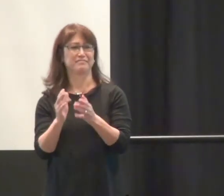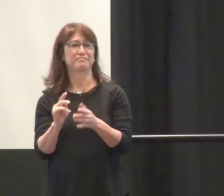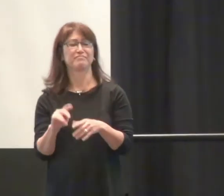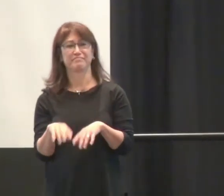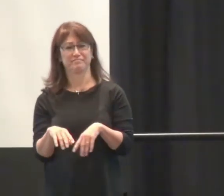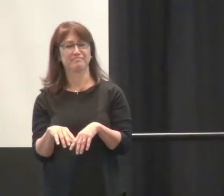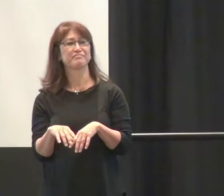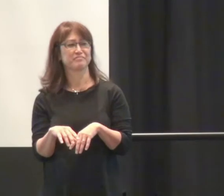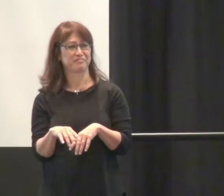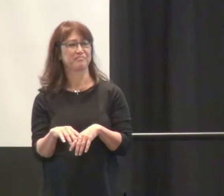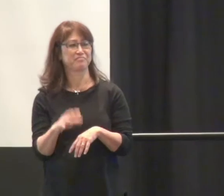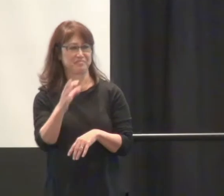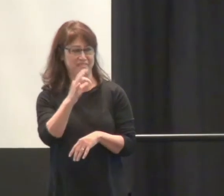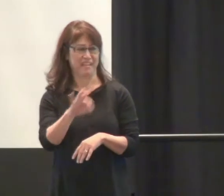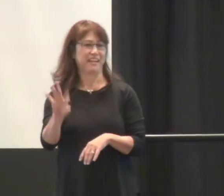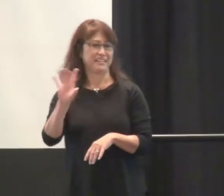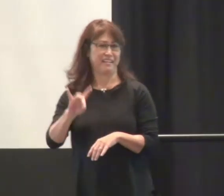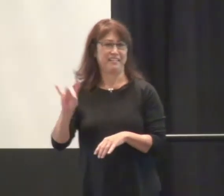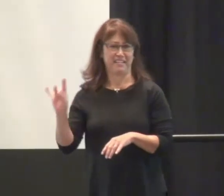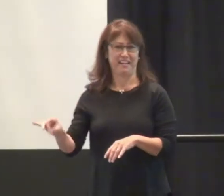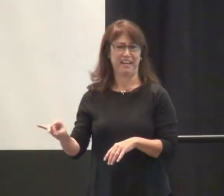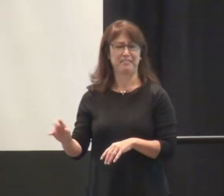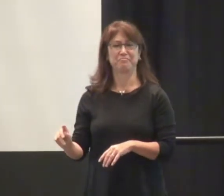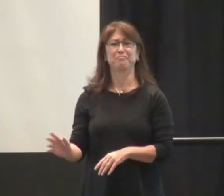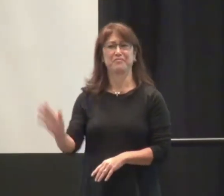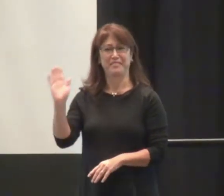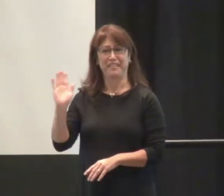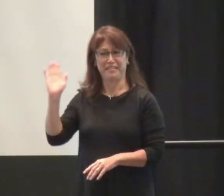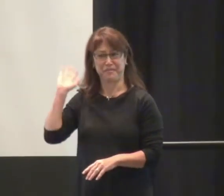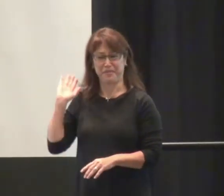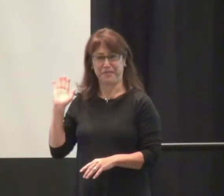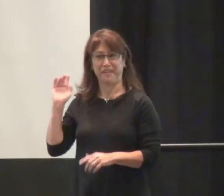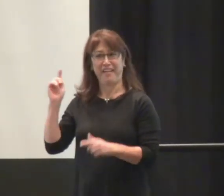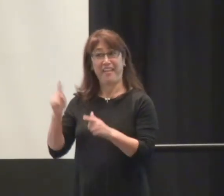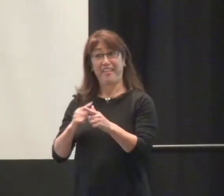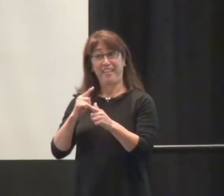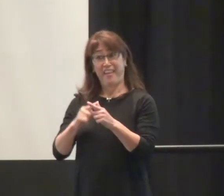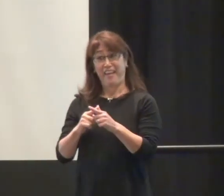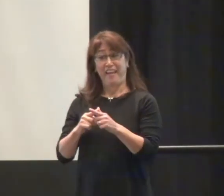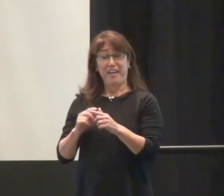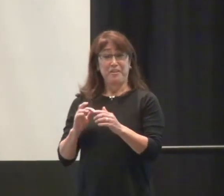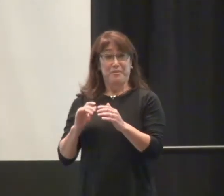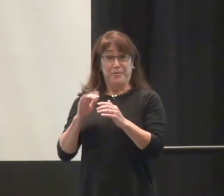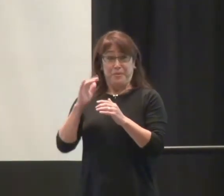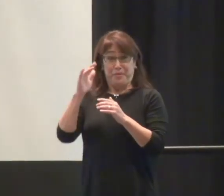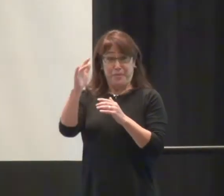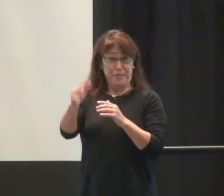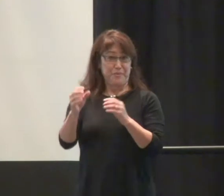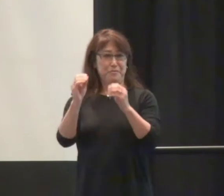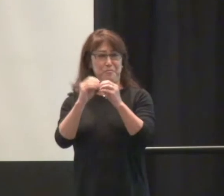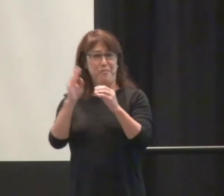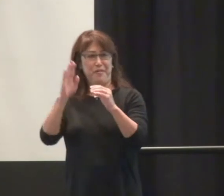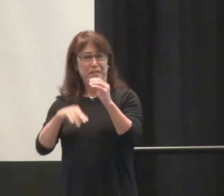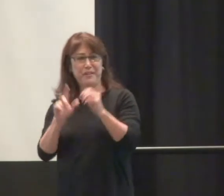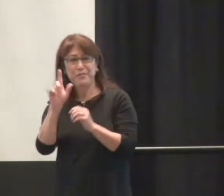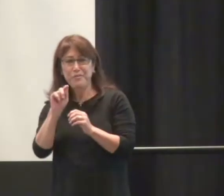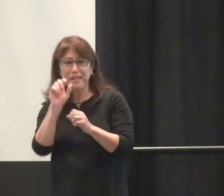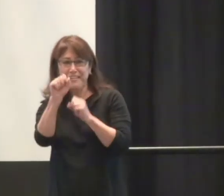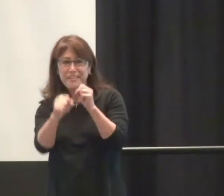the credential class that Ellen had mentioned. And that was quite some time ago. And then fast